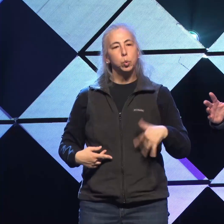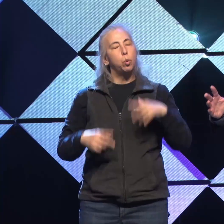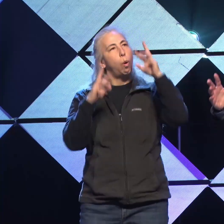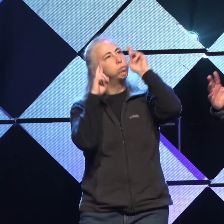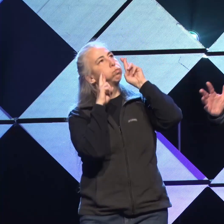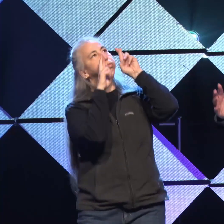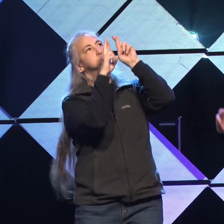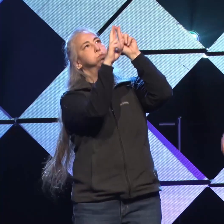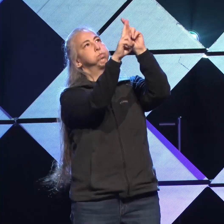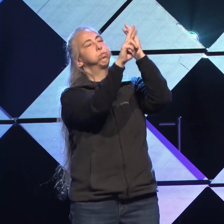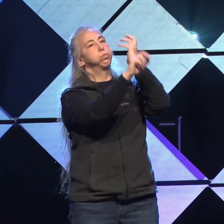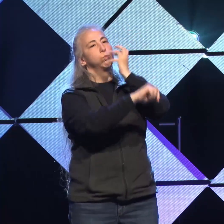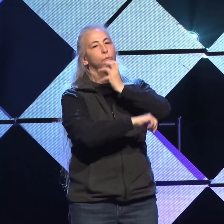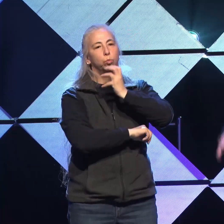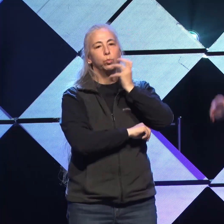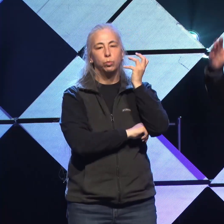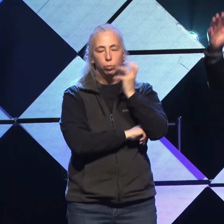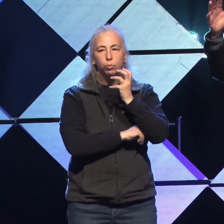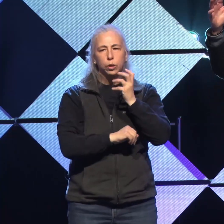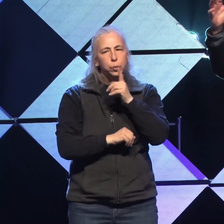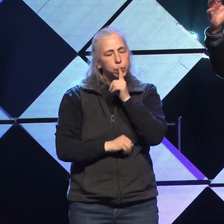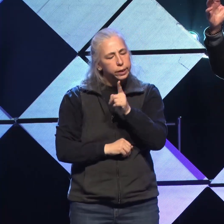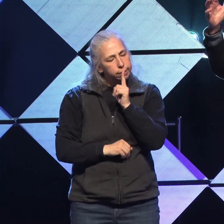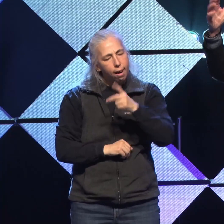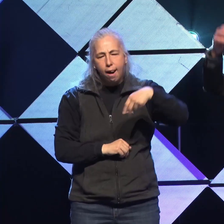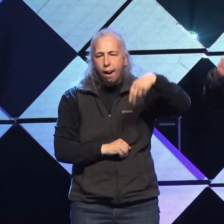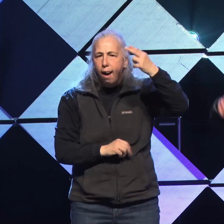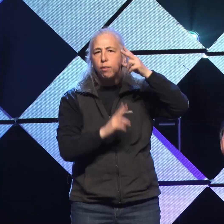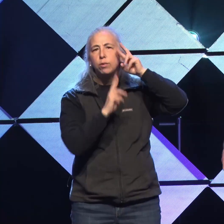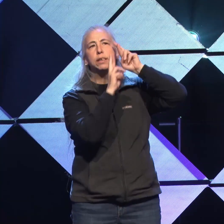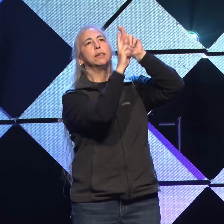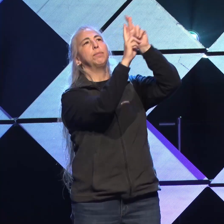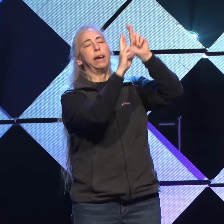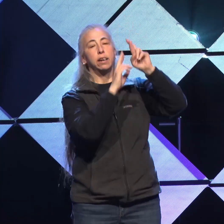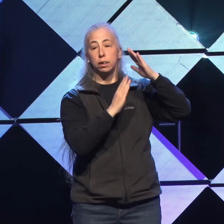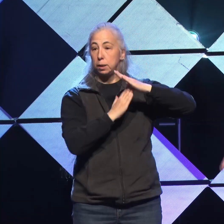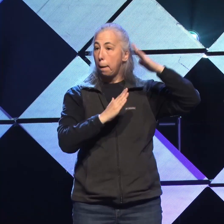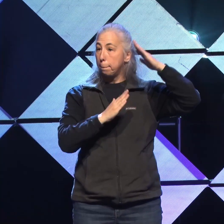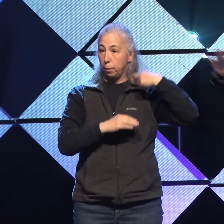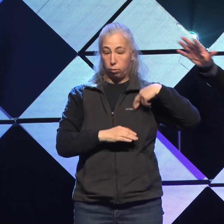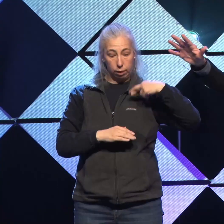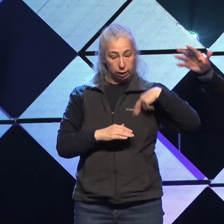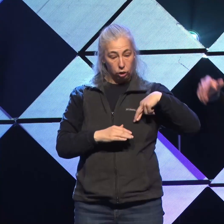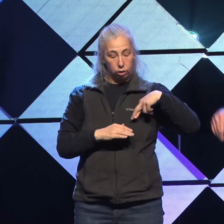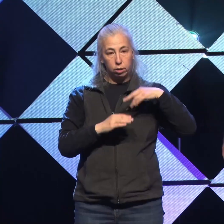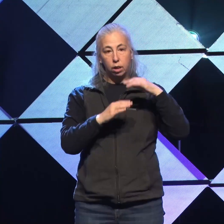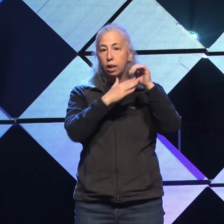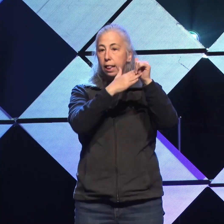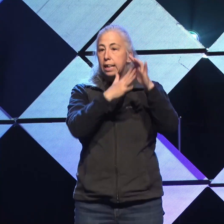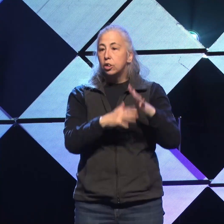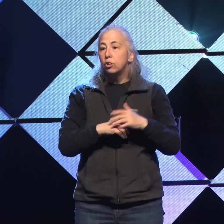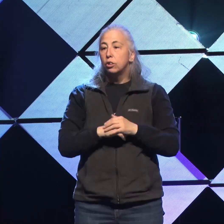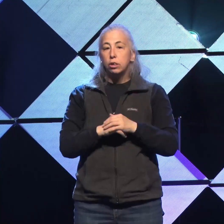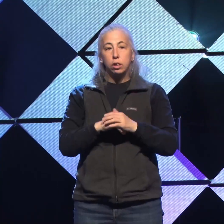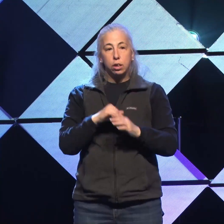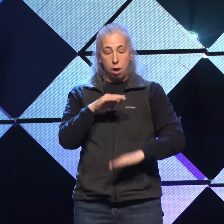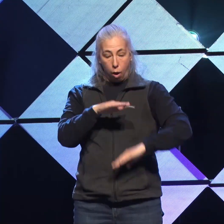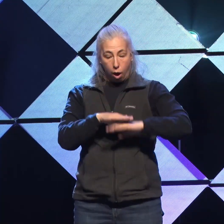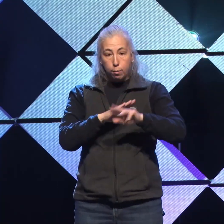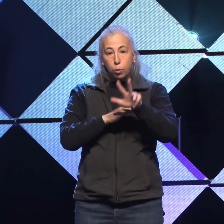that day. Very highly regarded. They were at the top of the religious system. Never more than 3,000 at one